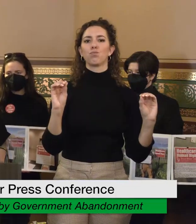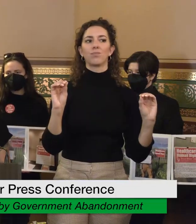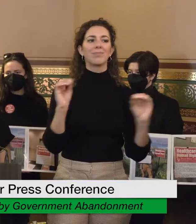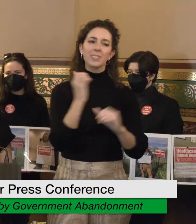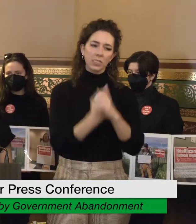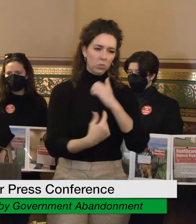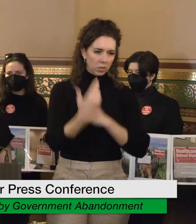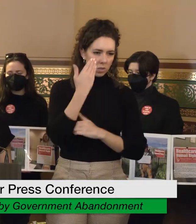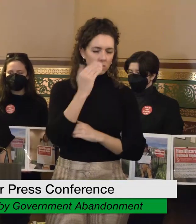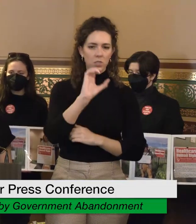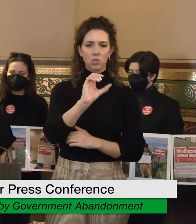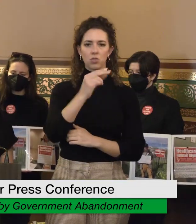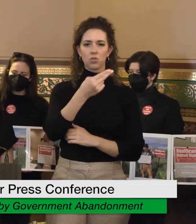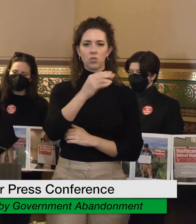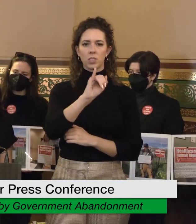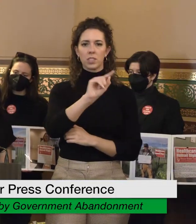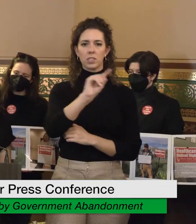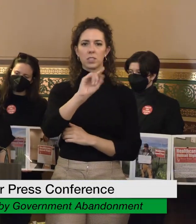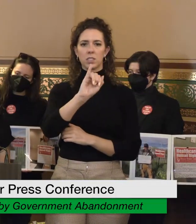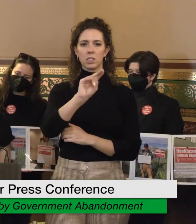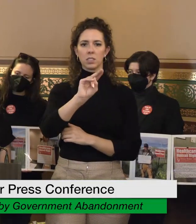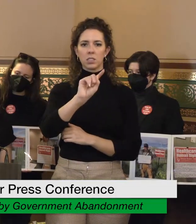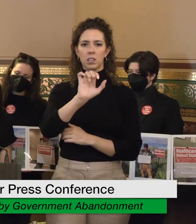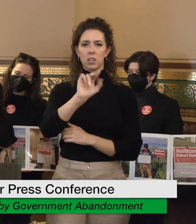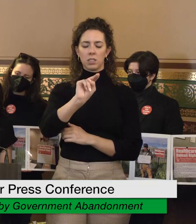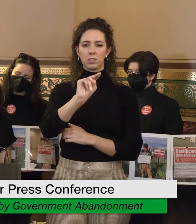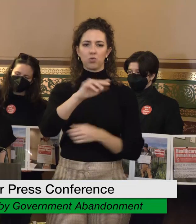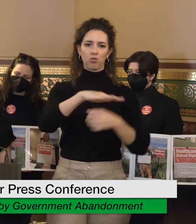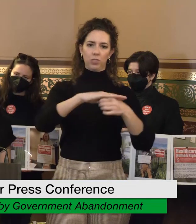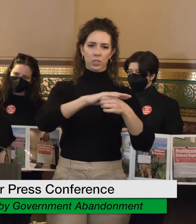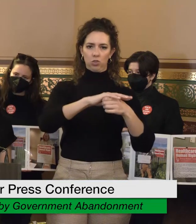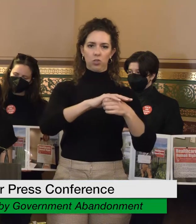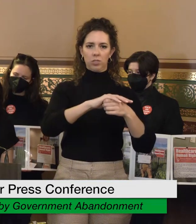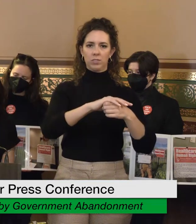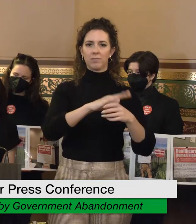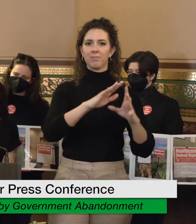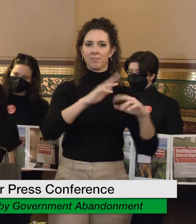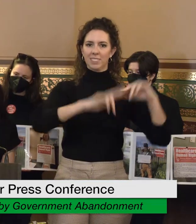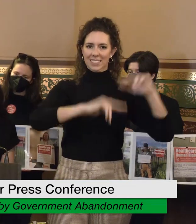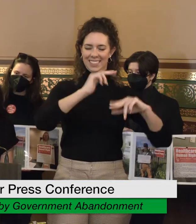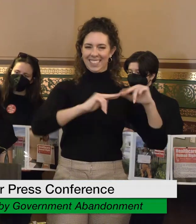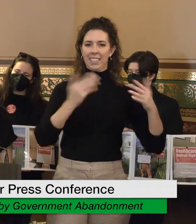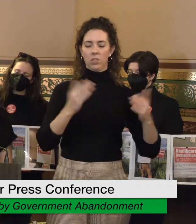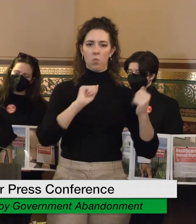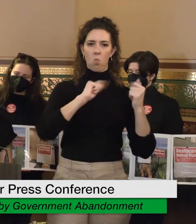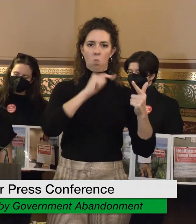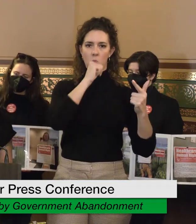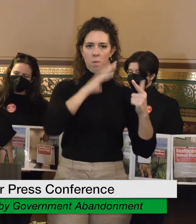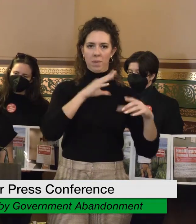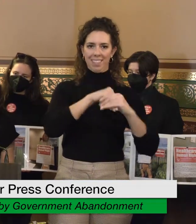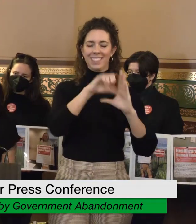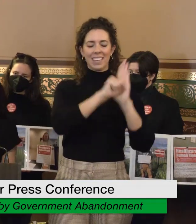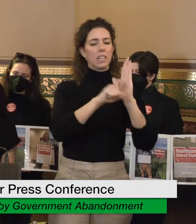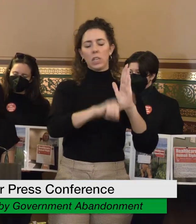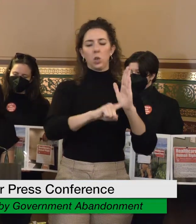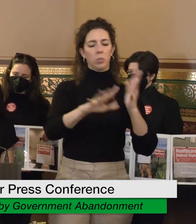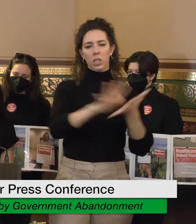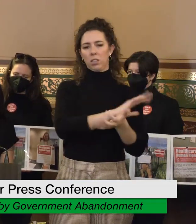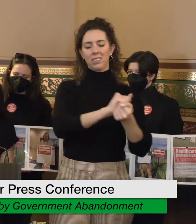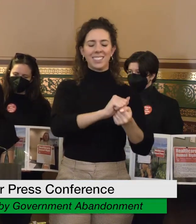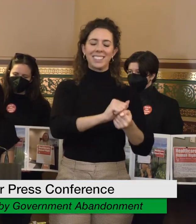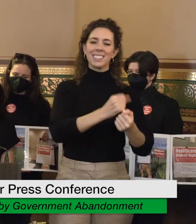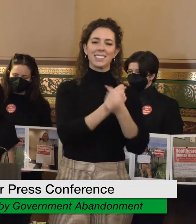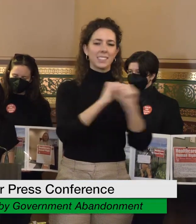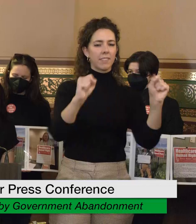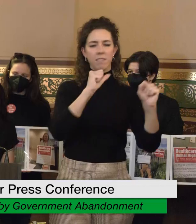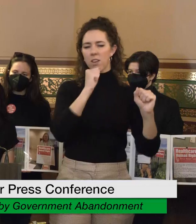that Chittenden Regional Correctional Facility in South Burlington, which is where all the women in the state go currently, needs to be torn down. And it's not safe to be